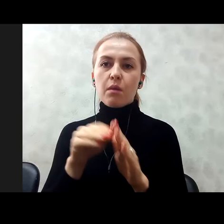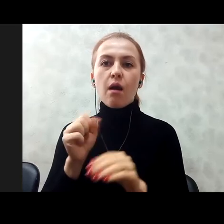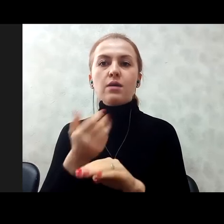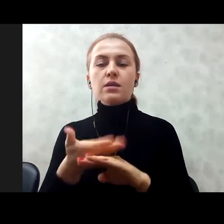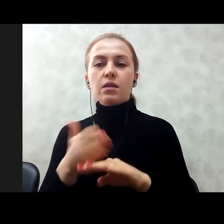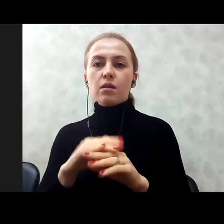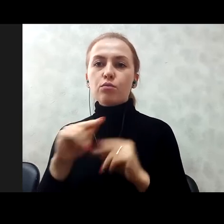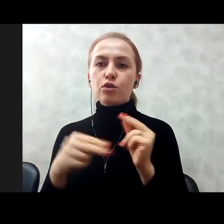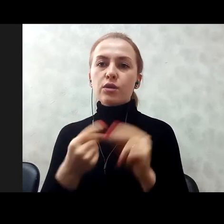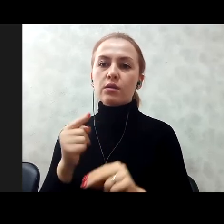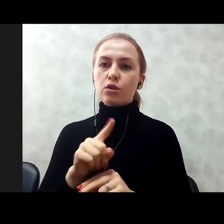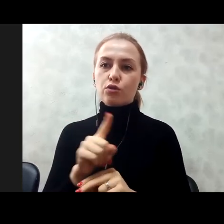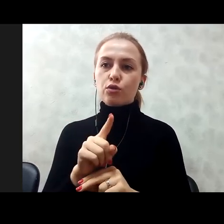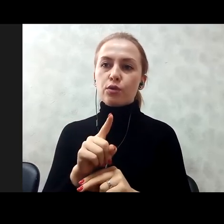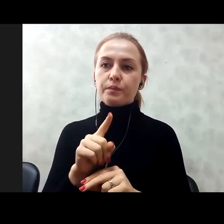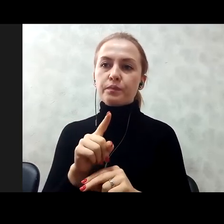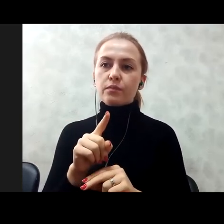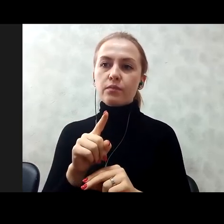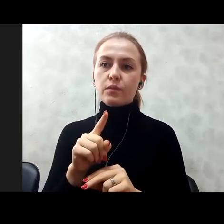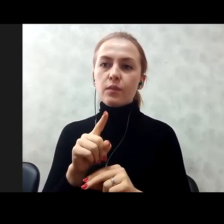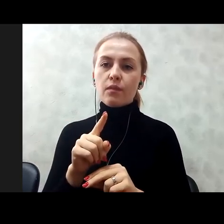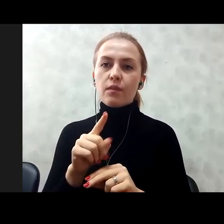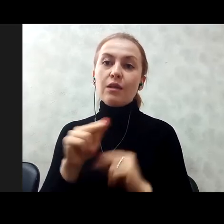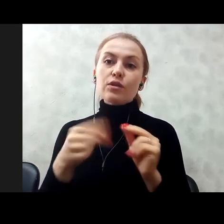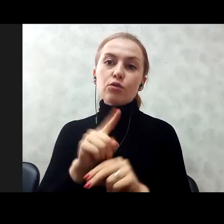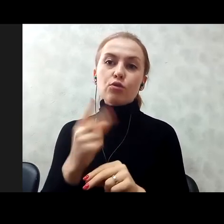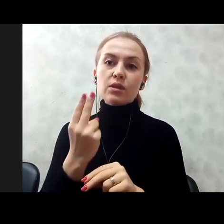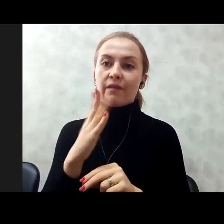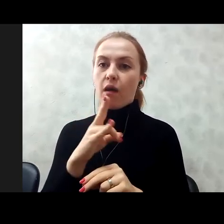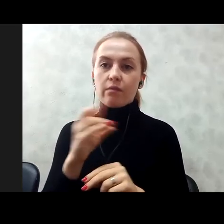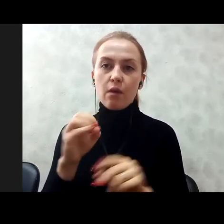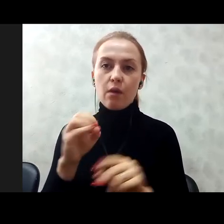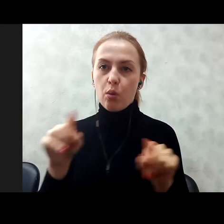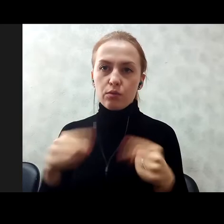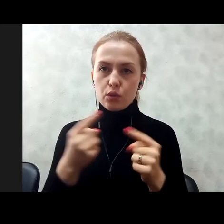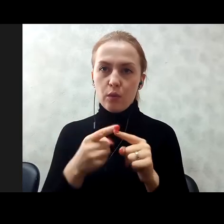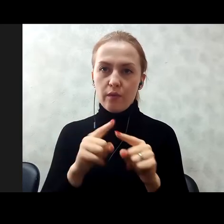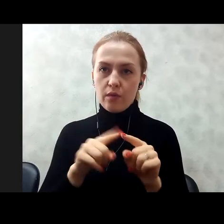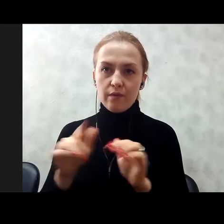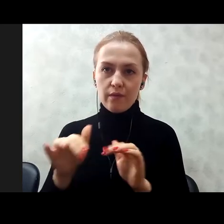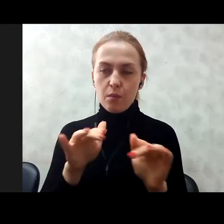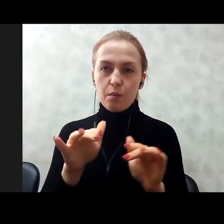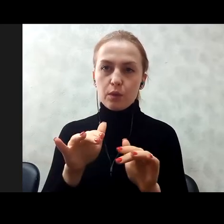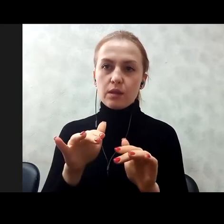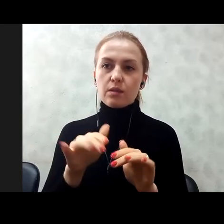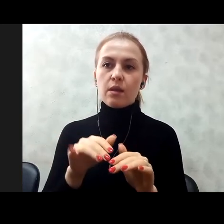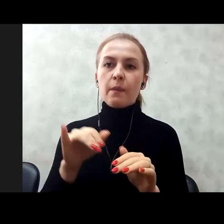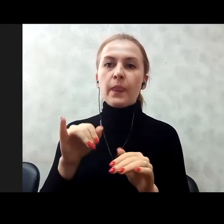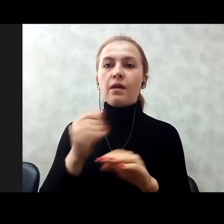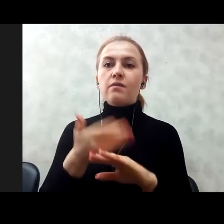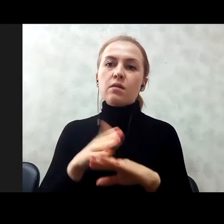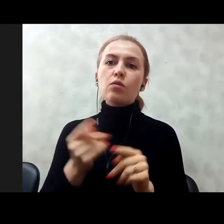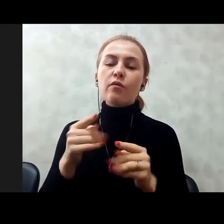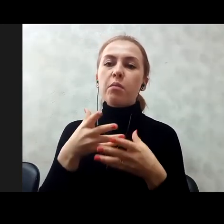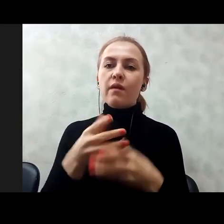They were easy because it's not our primary responsibility to organize the relevant processes. On the other hand,